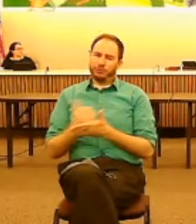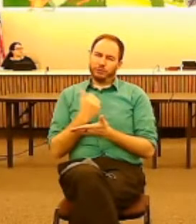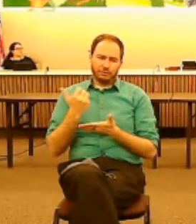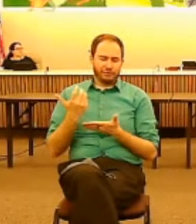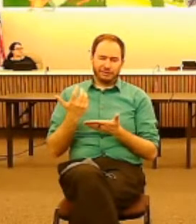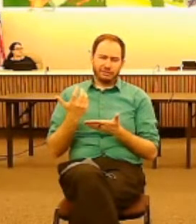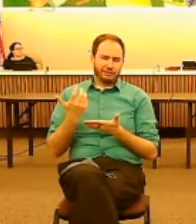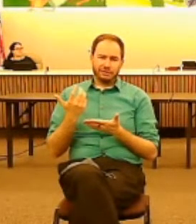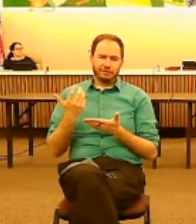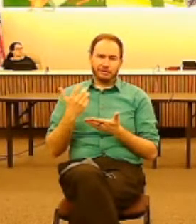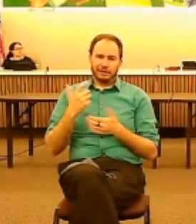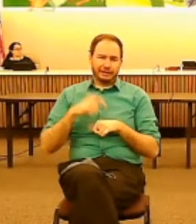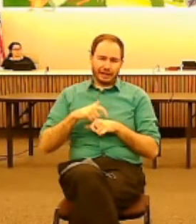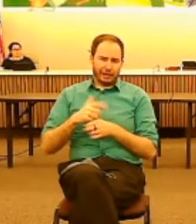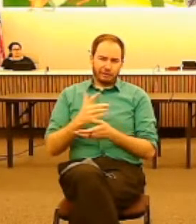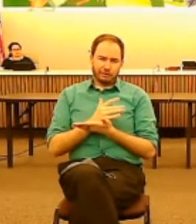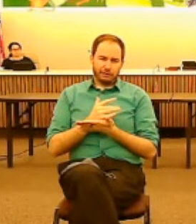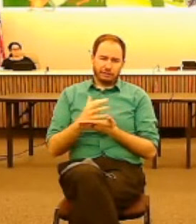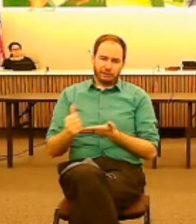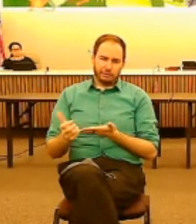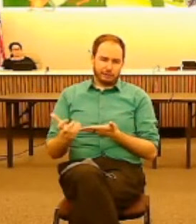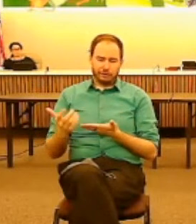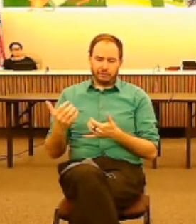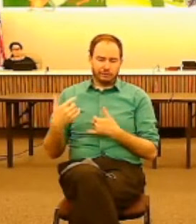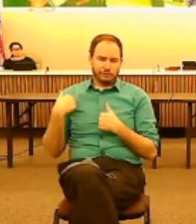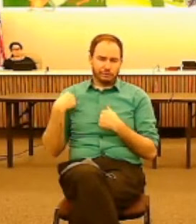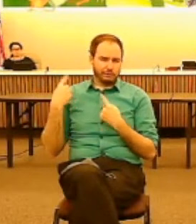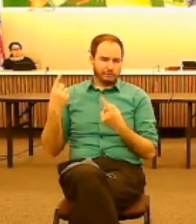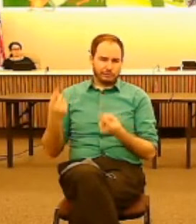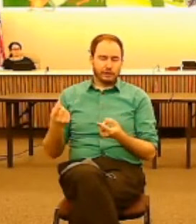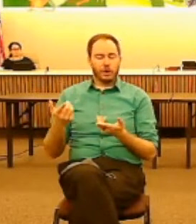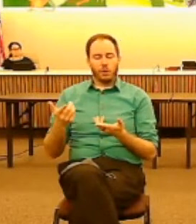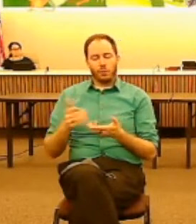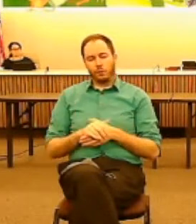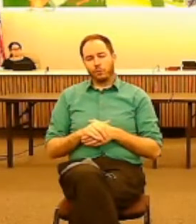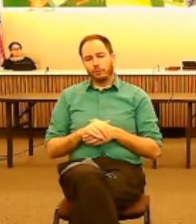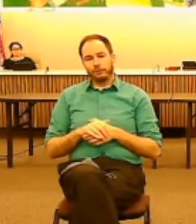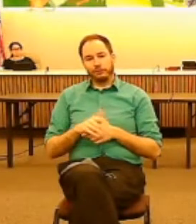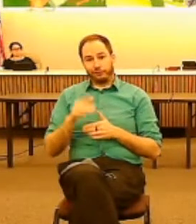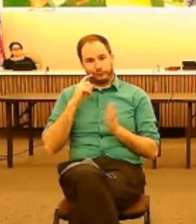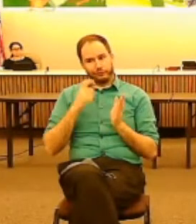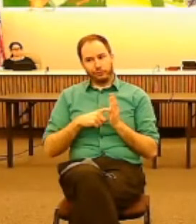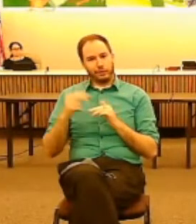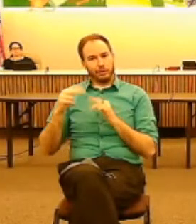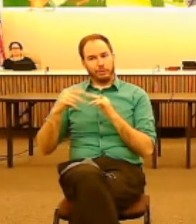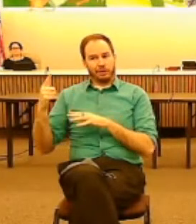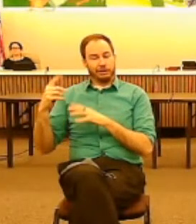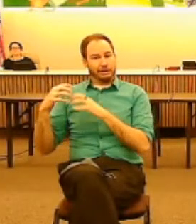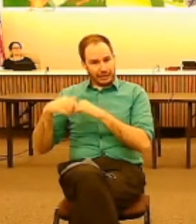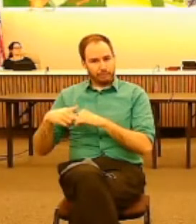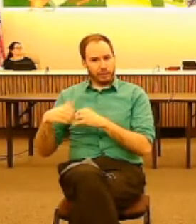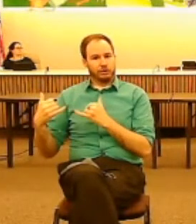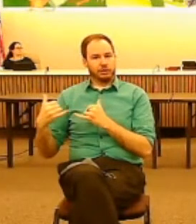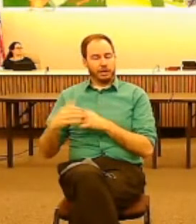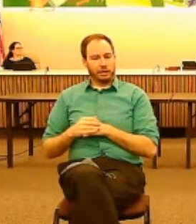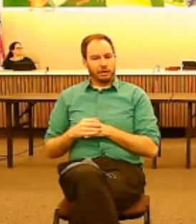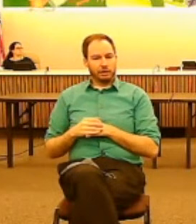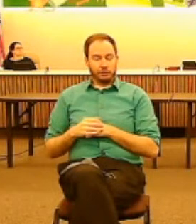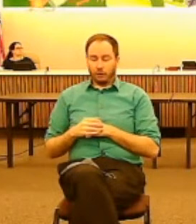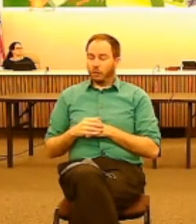clear. So we don't have a whole lot of time. For a long time. Right. If you haven't noticed, the building came down today. I watched